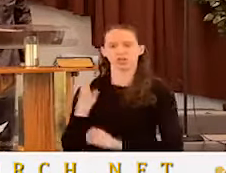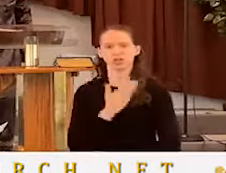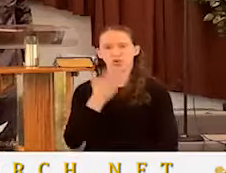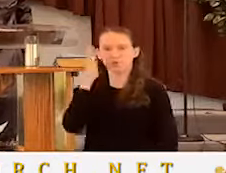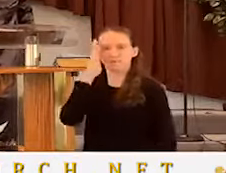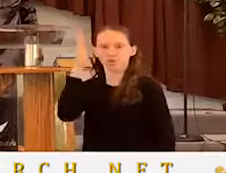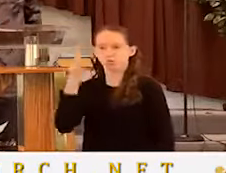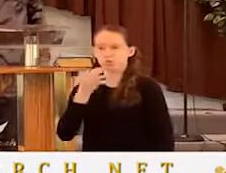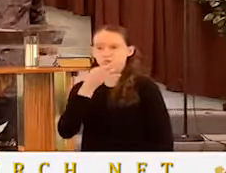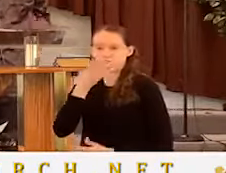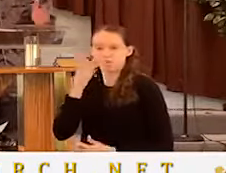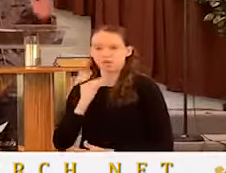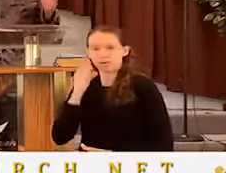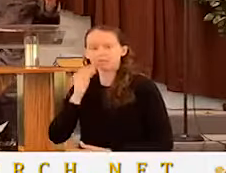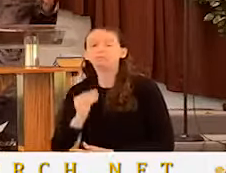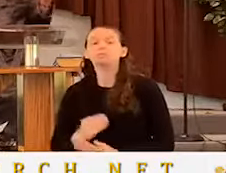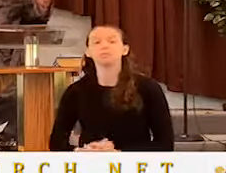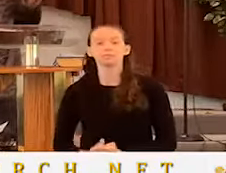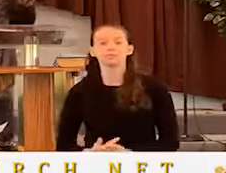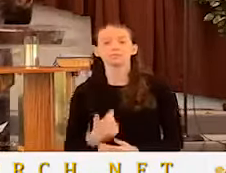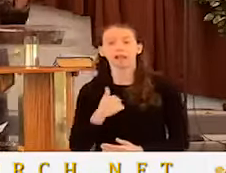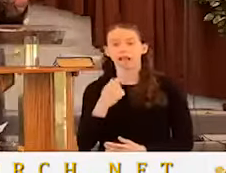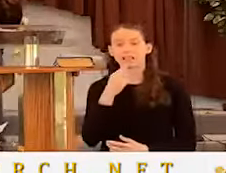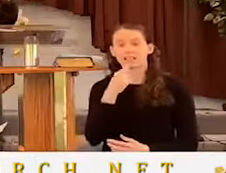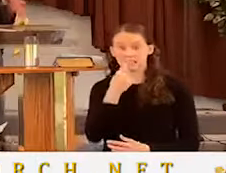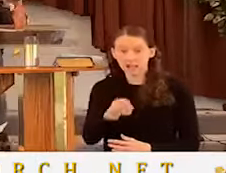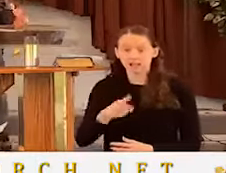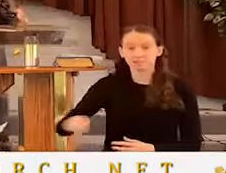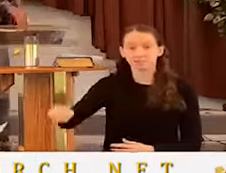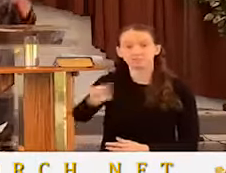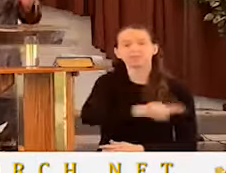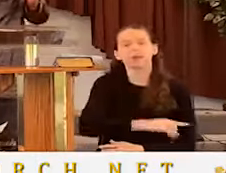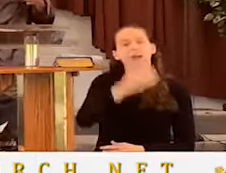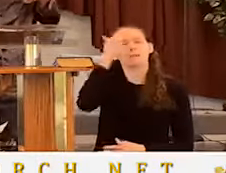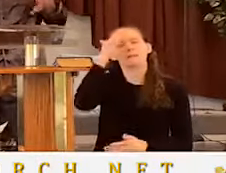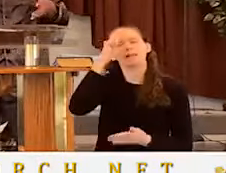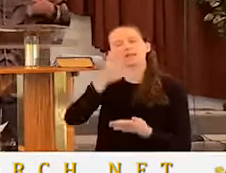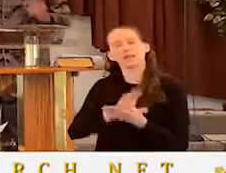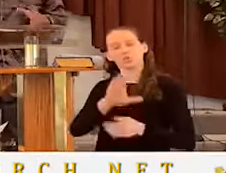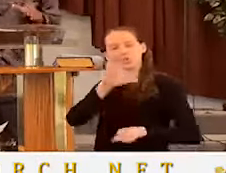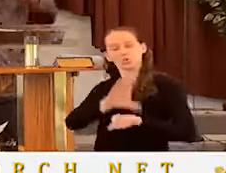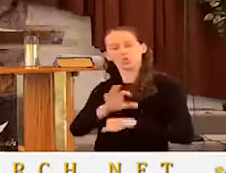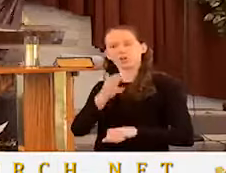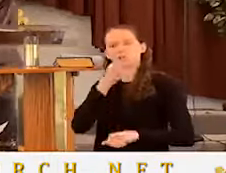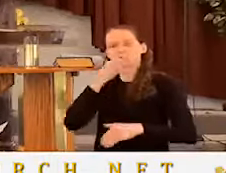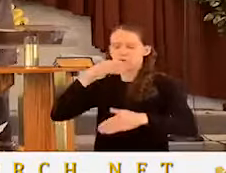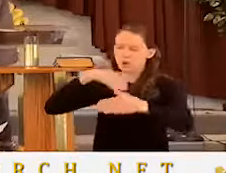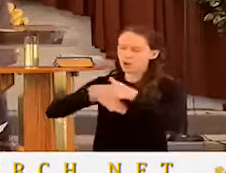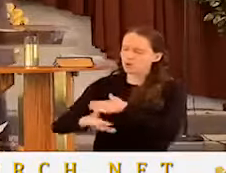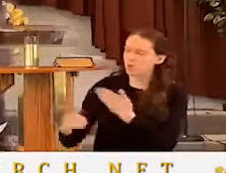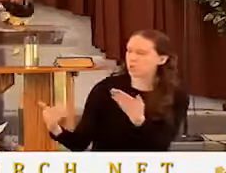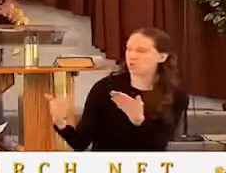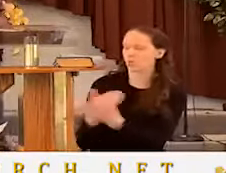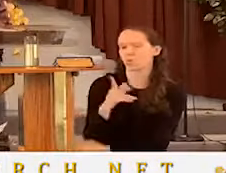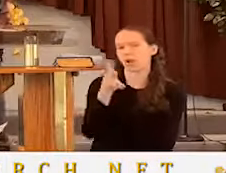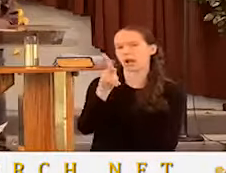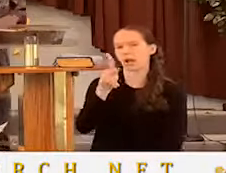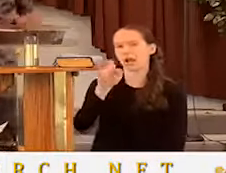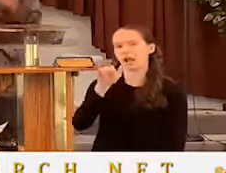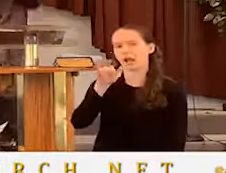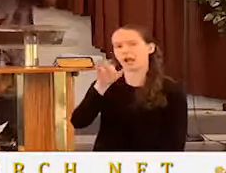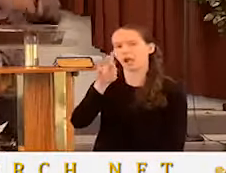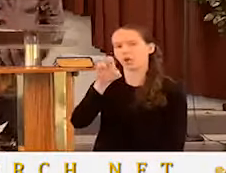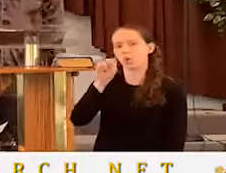about to embark upon. My brothers and my sisters, I believe that the church is entering into a kairos